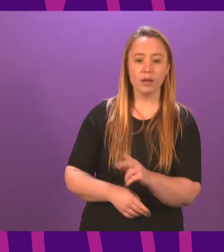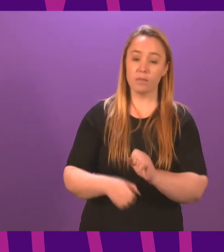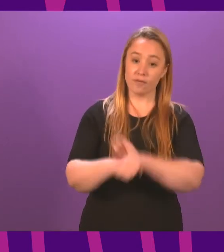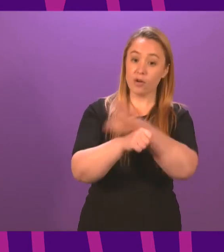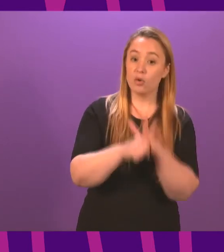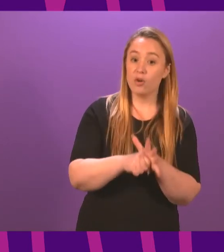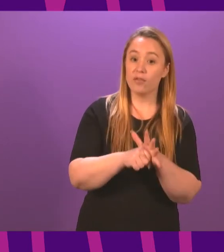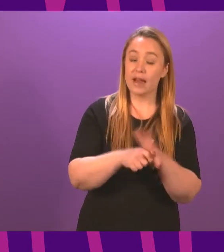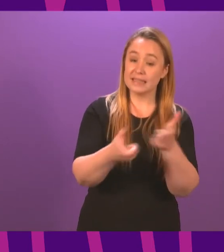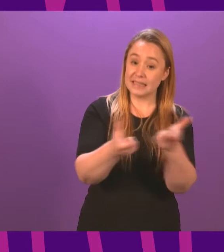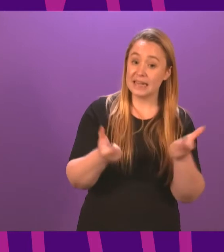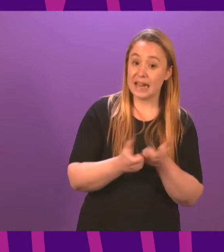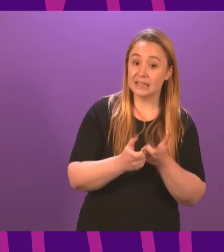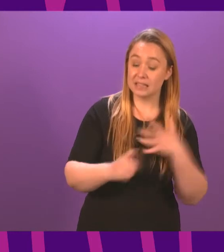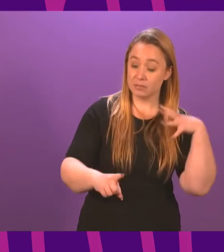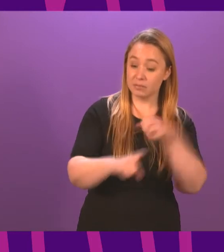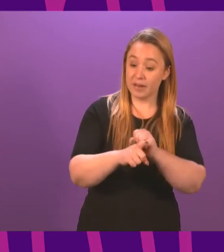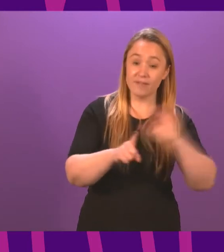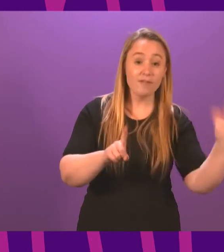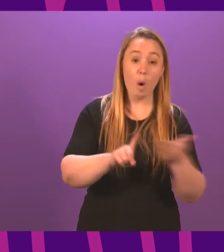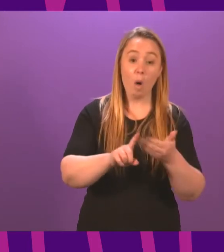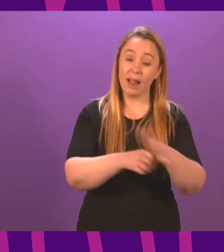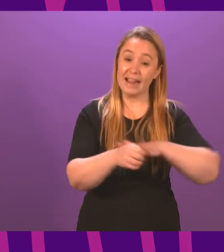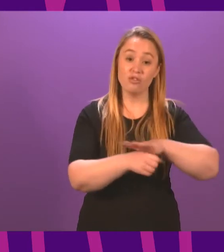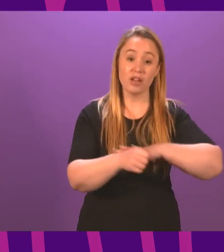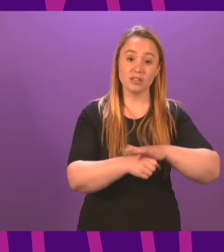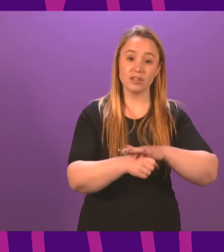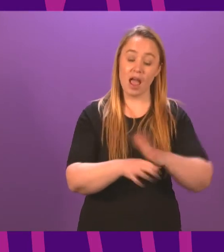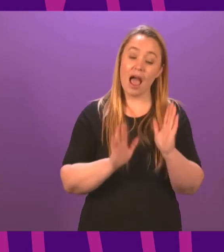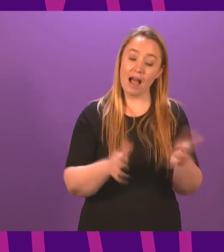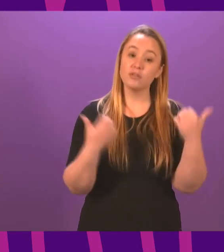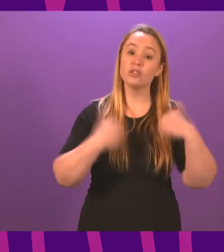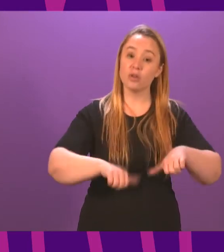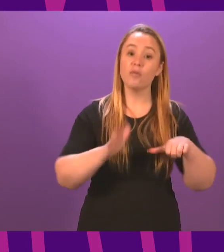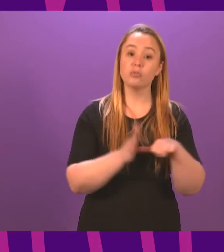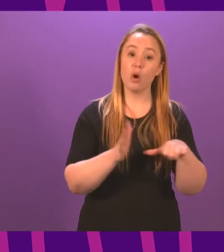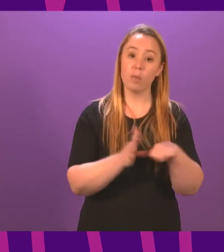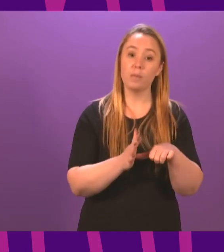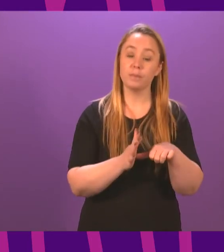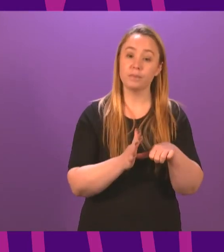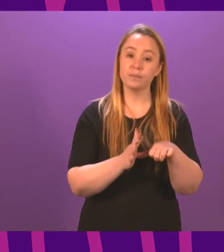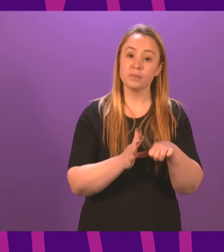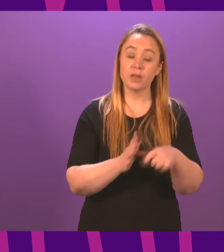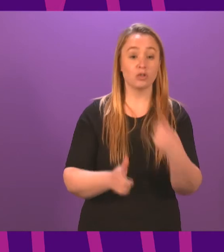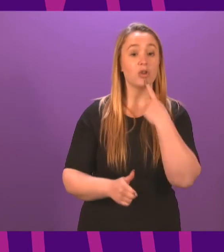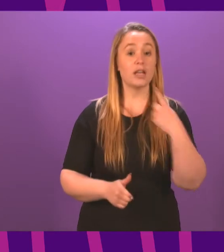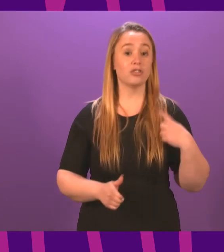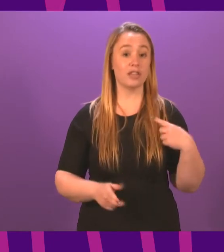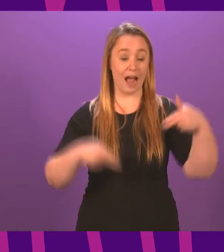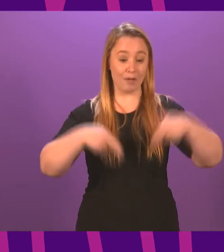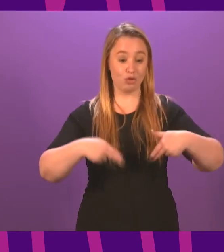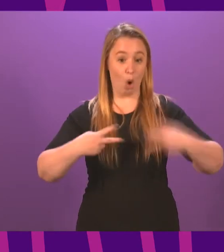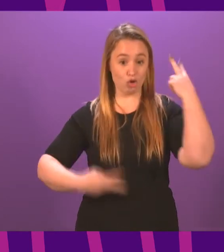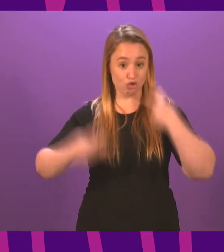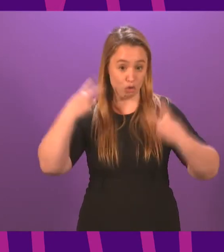COVID cases in every walk of life. We need to start to solve this. As far as I'm concerned, yesterday I had a dog groomer